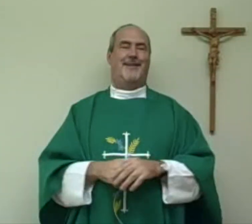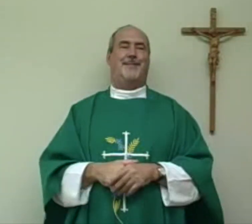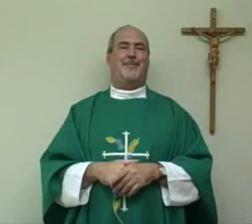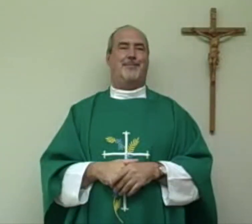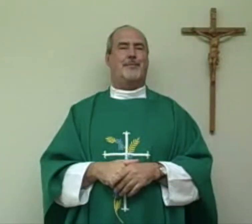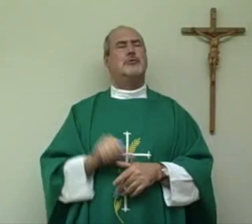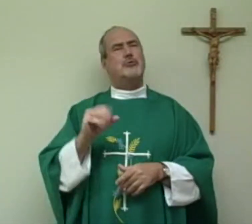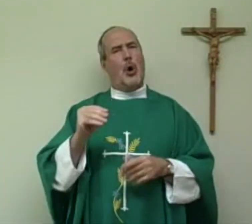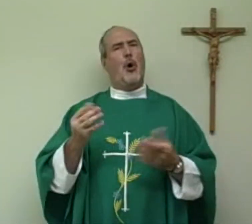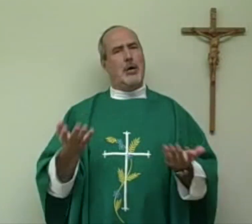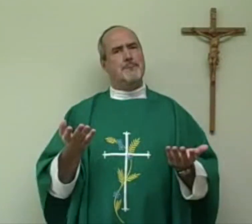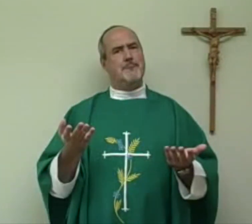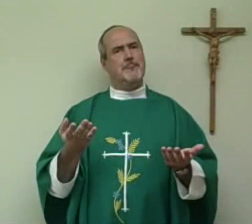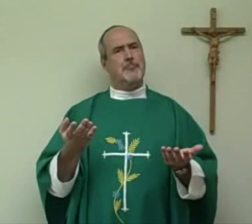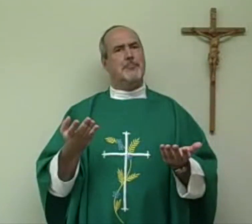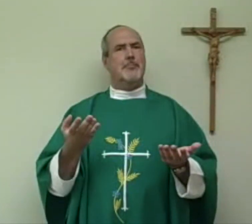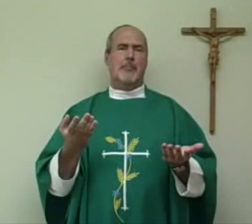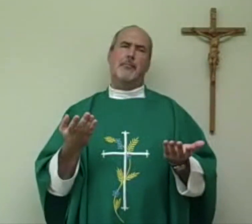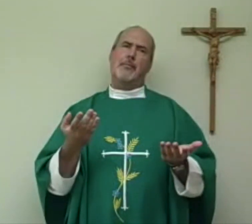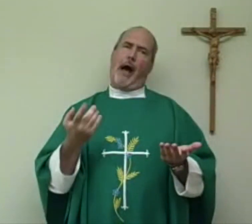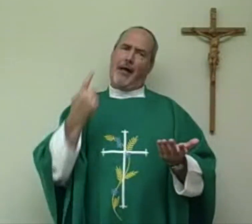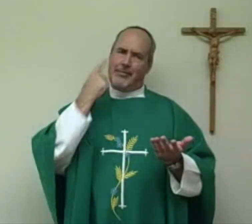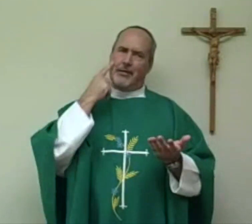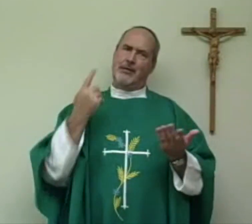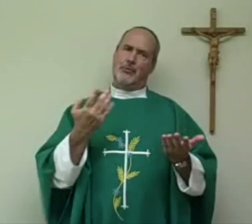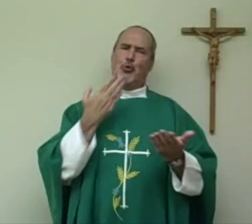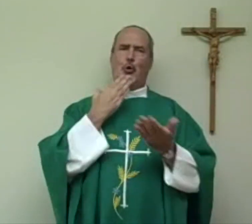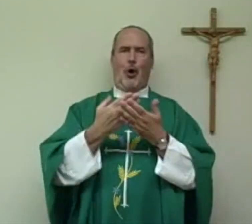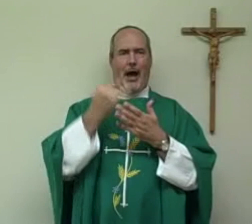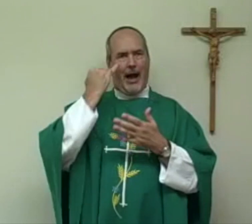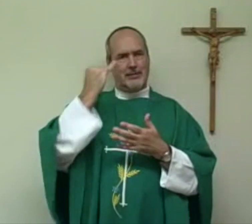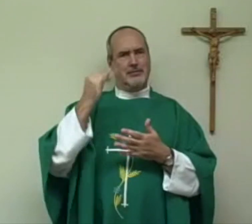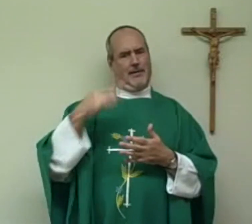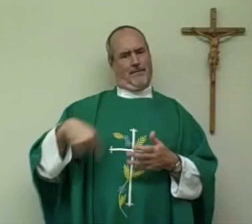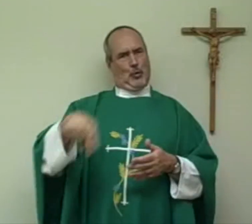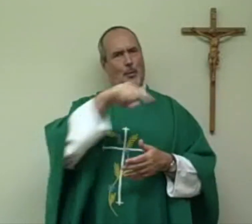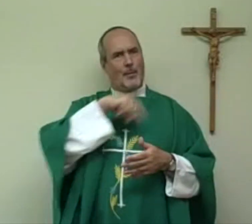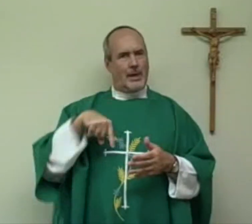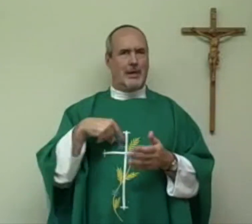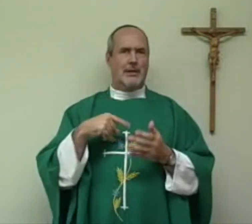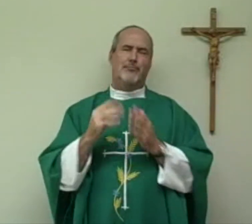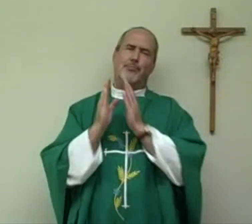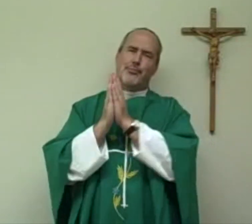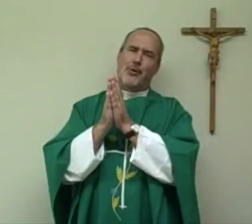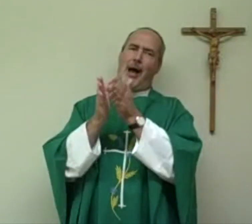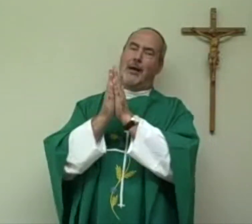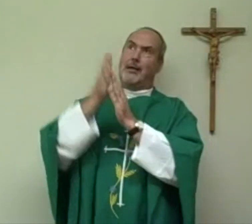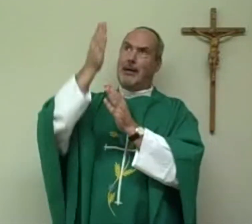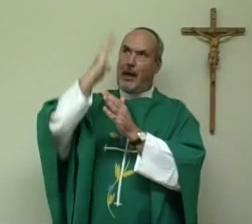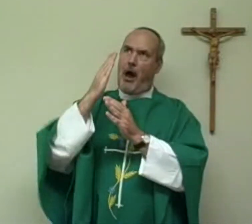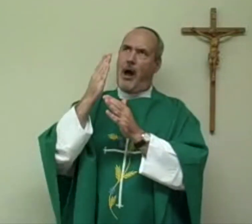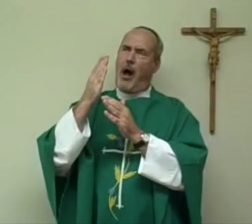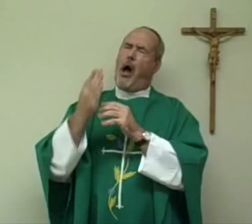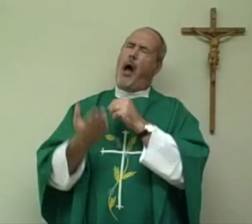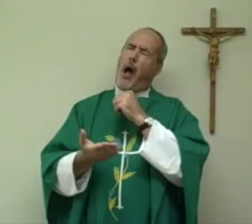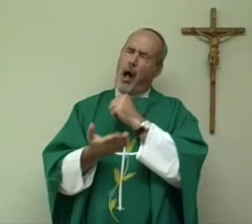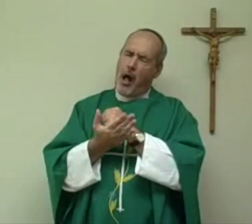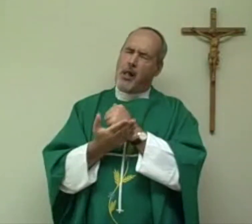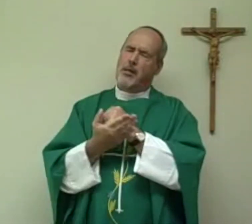do require some sacrifice. And I think it's a good idea that we pray and ask